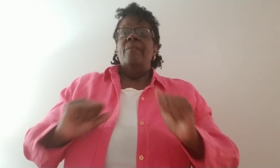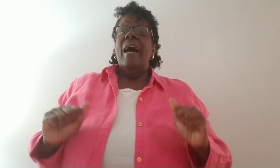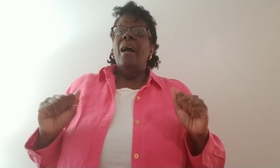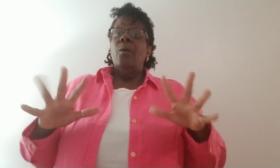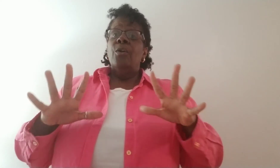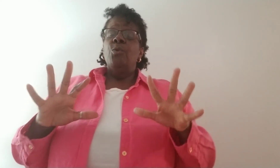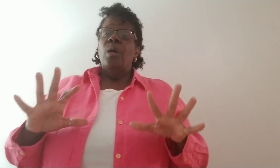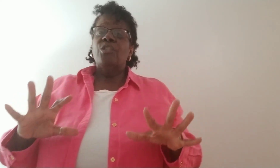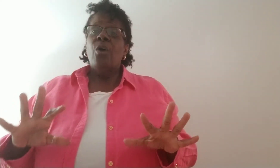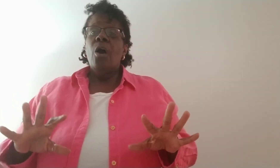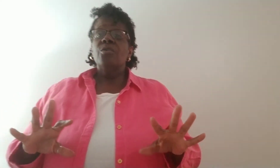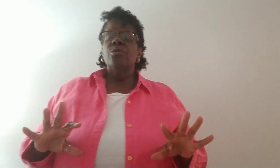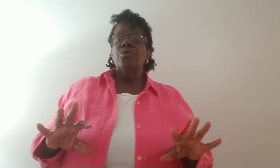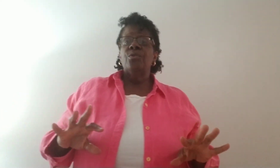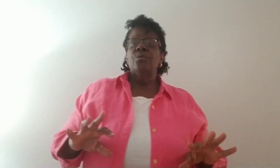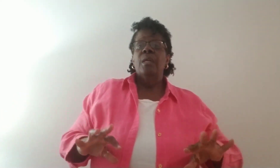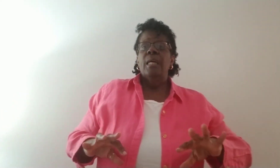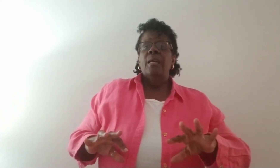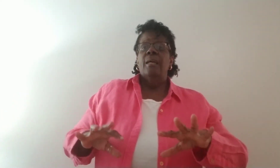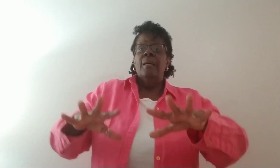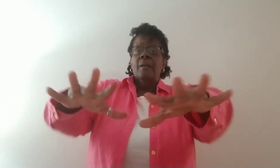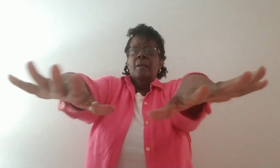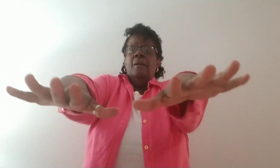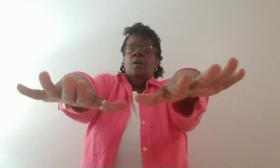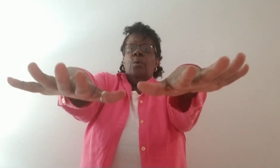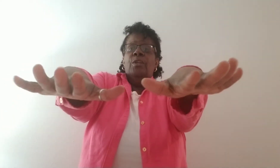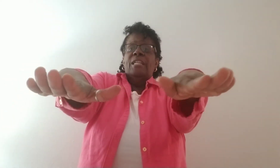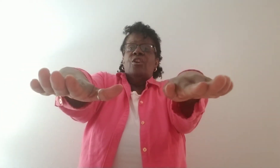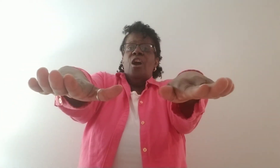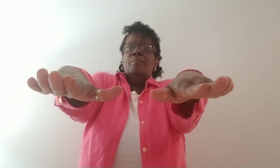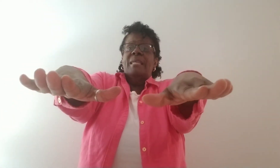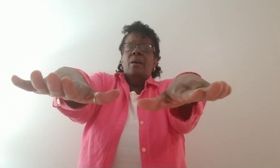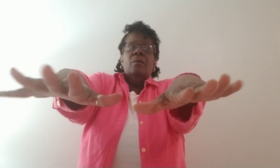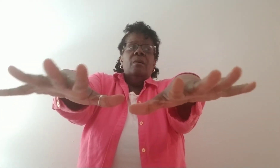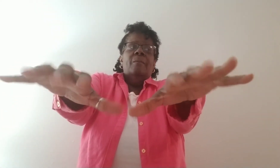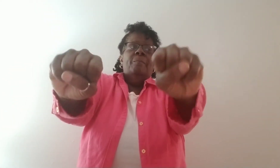now you want to also do, well, you got your arms out.